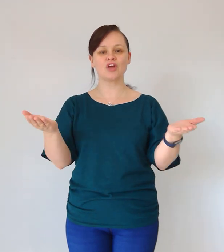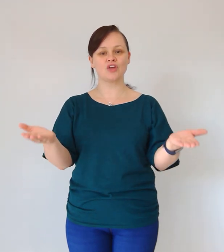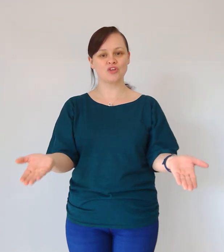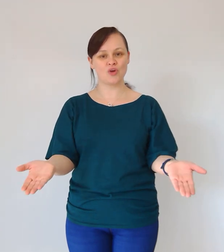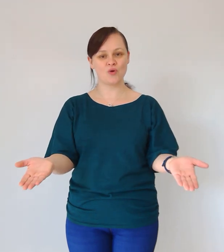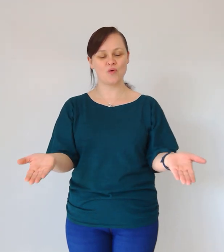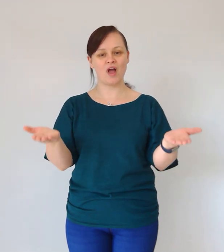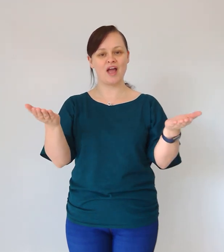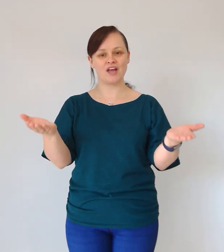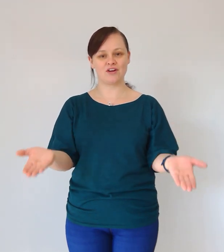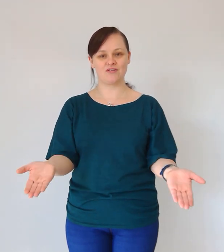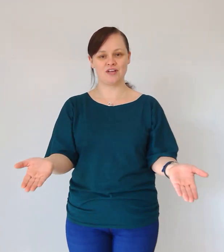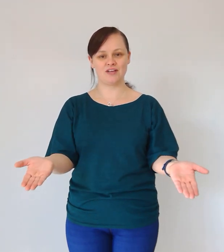you agree?